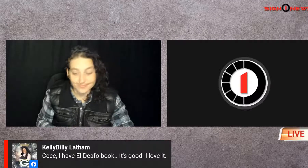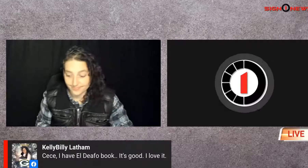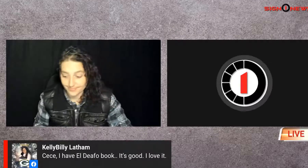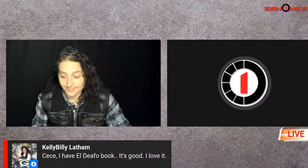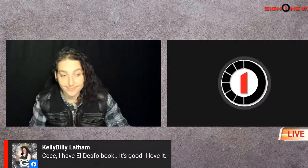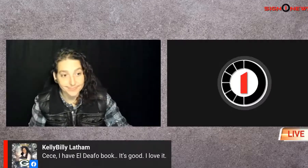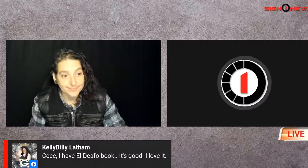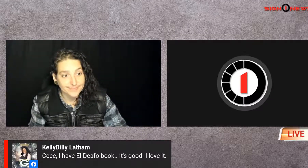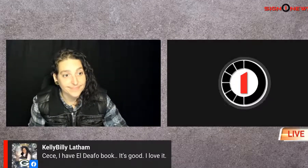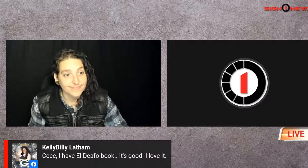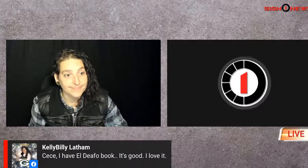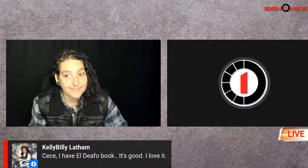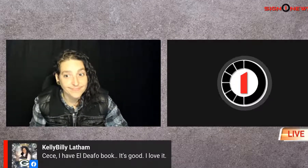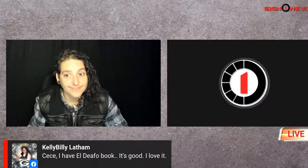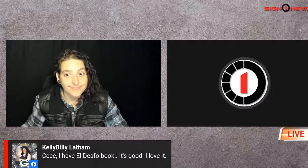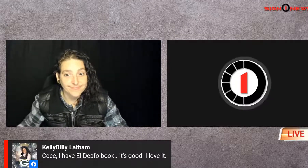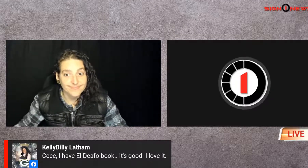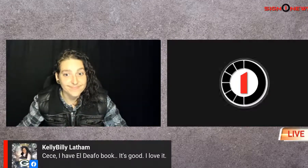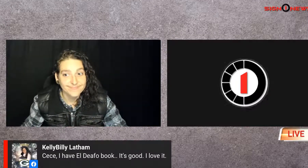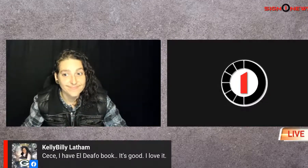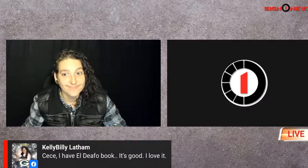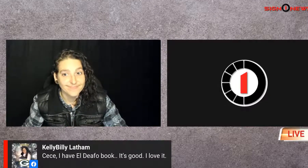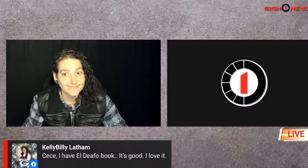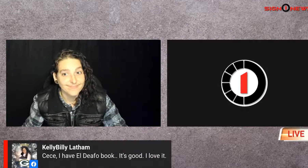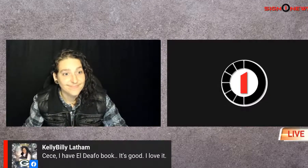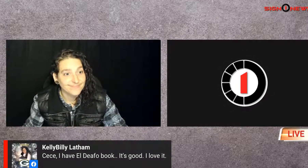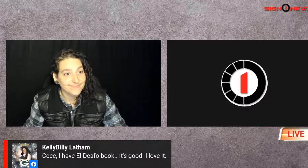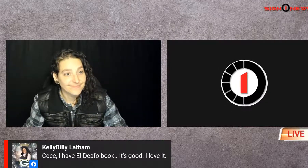Just curious, can you relate to CeCe's experience?